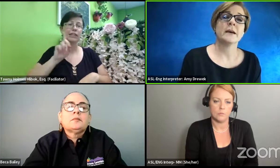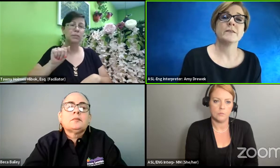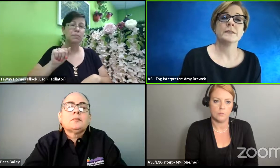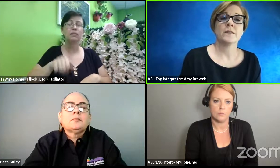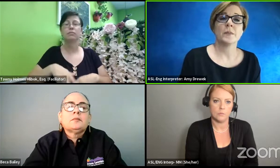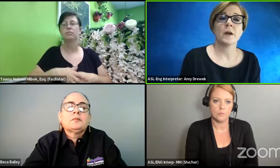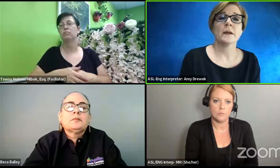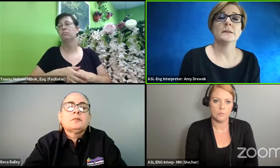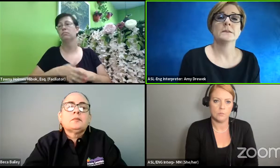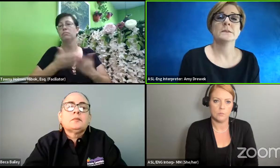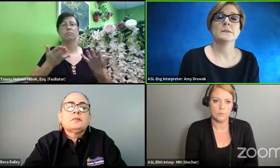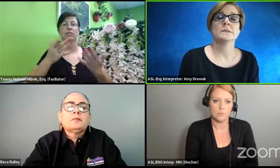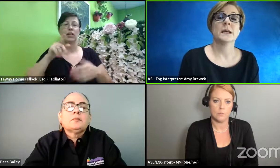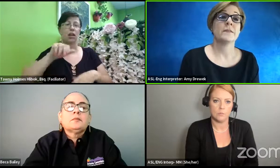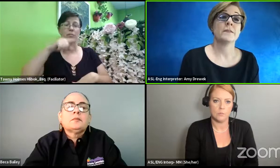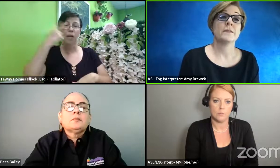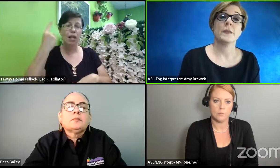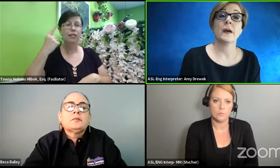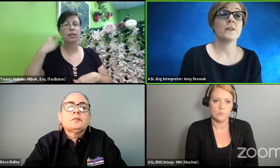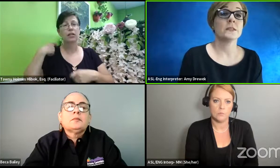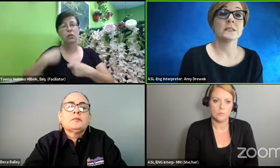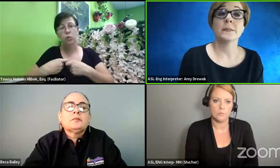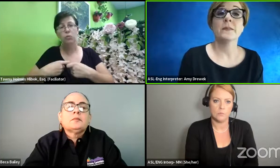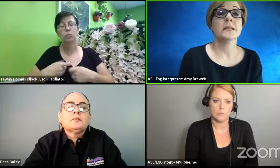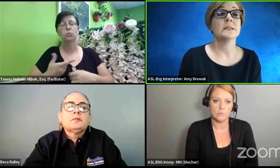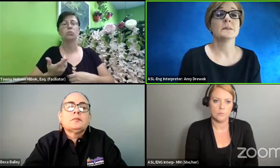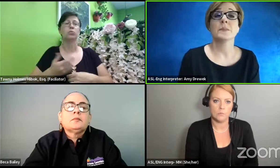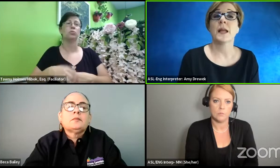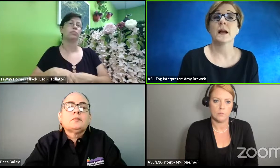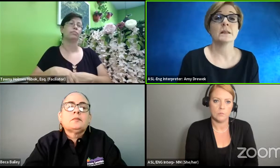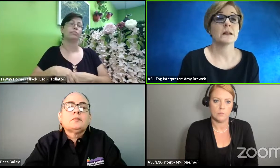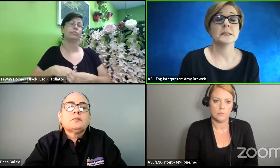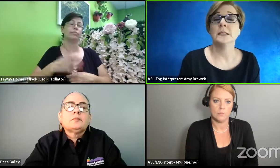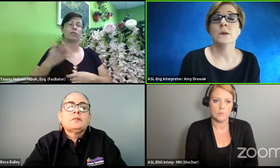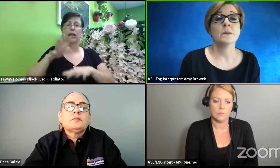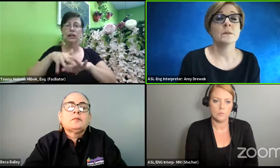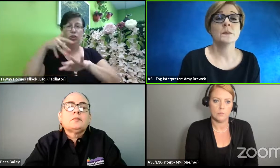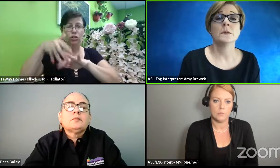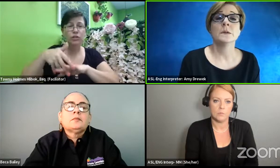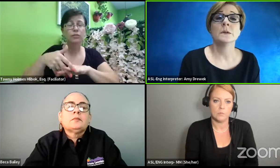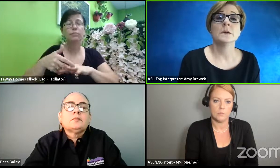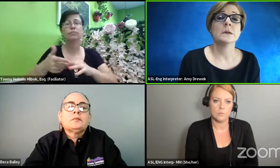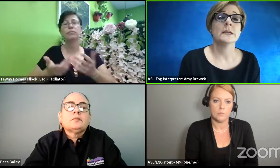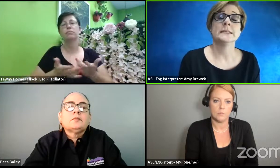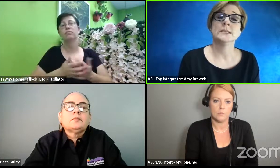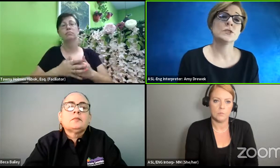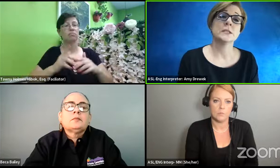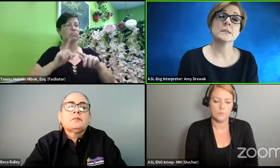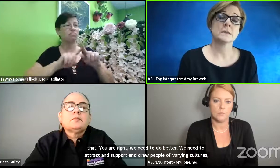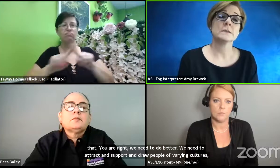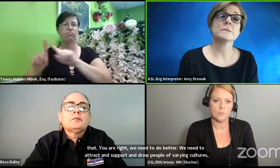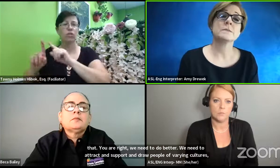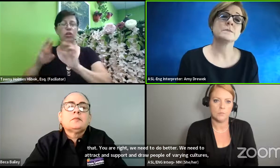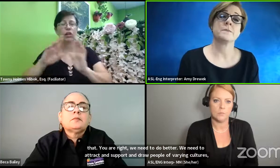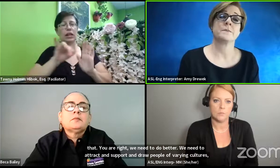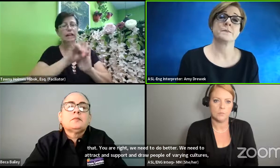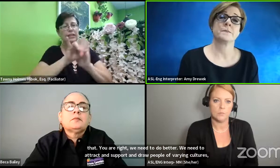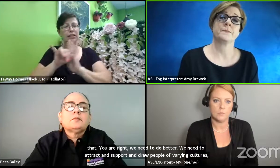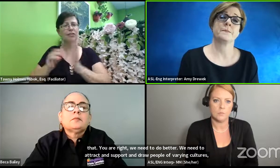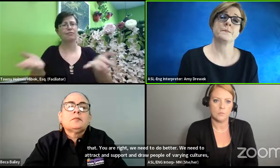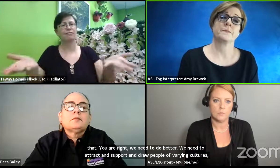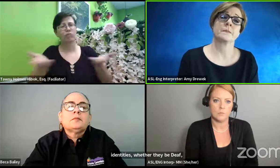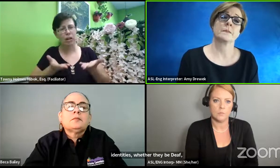whether they be deaf, deafblind, deaf with other disabilities, Black, Latino, Indigenous.